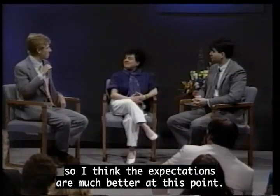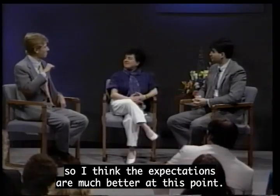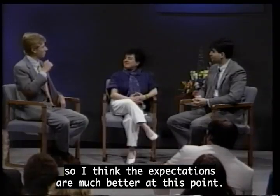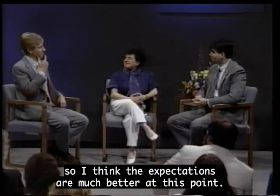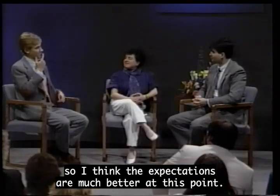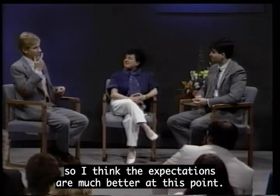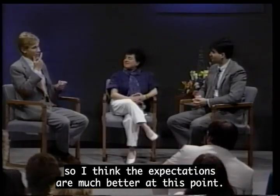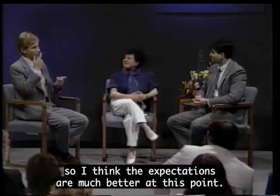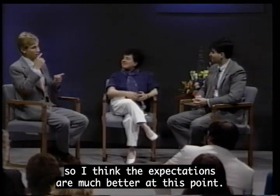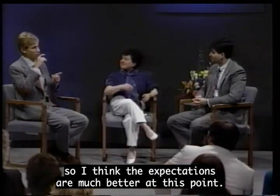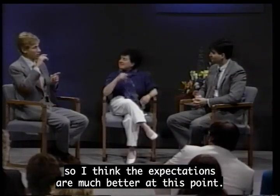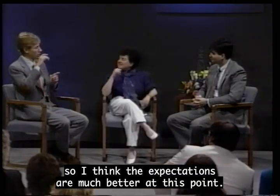this point.